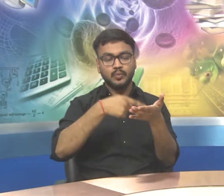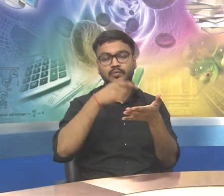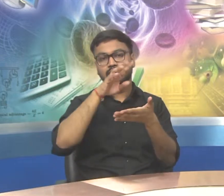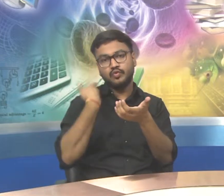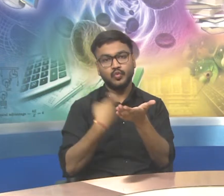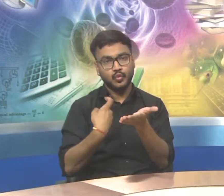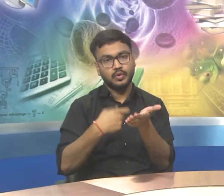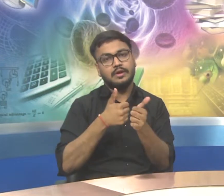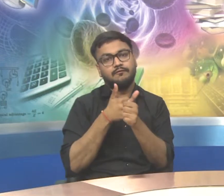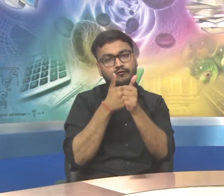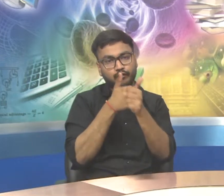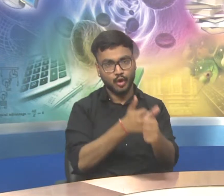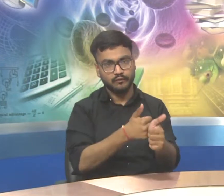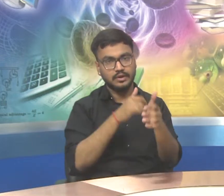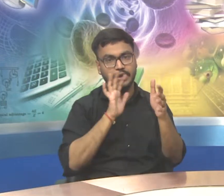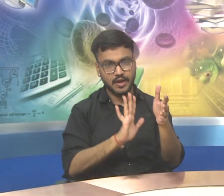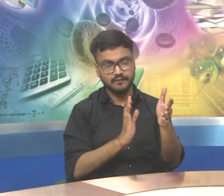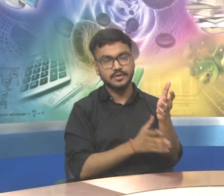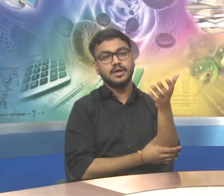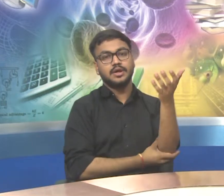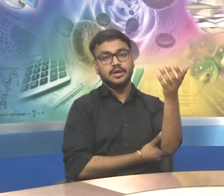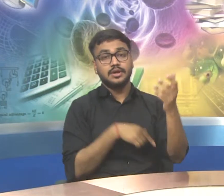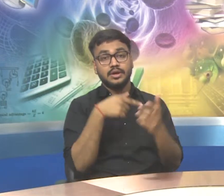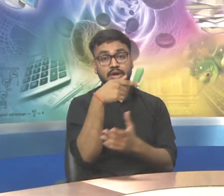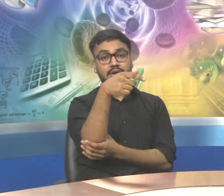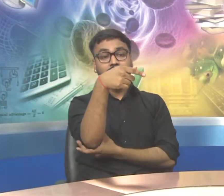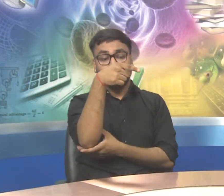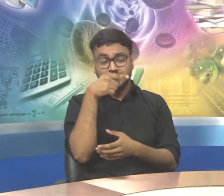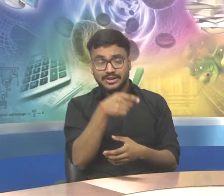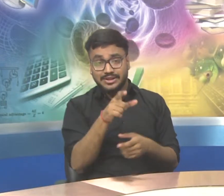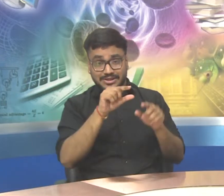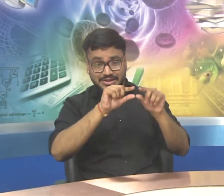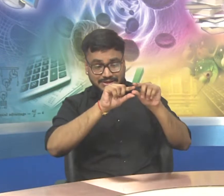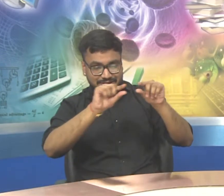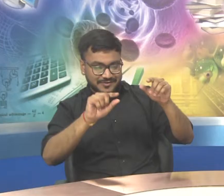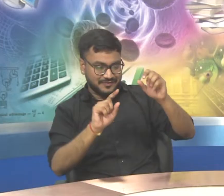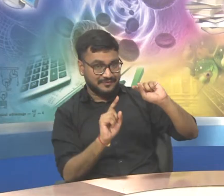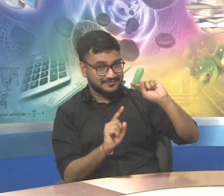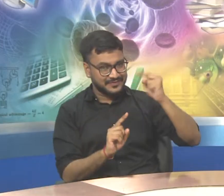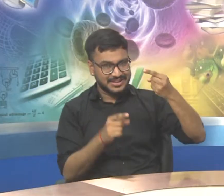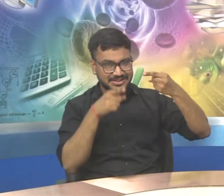There is a formula showing percentage of solute